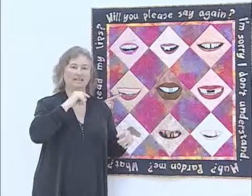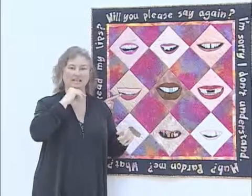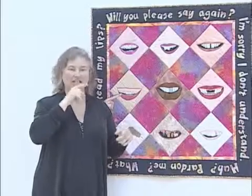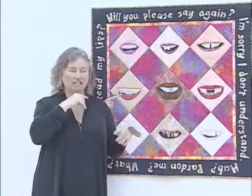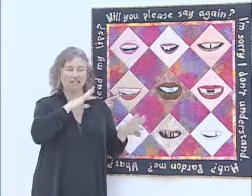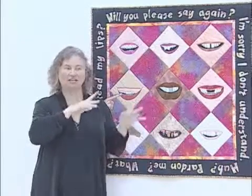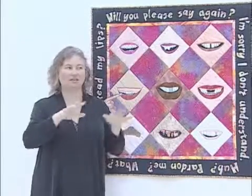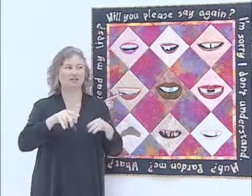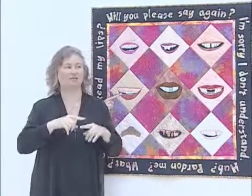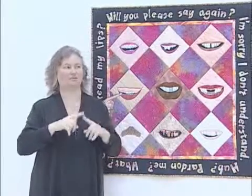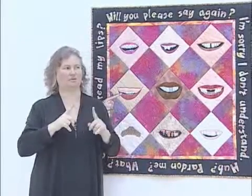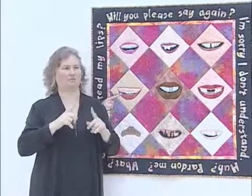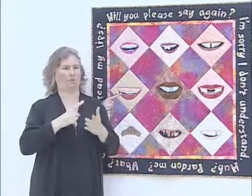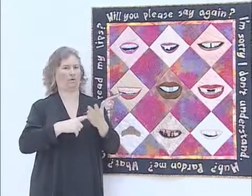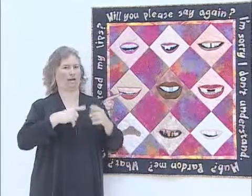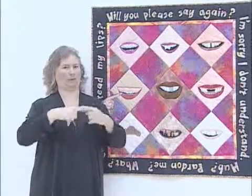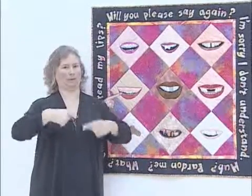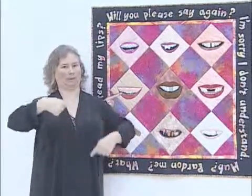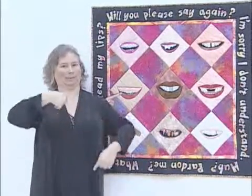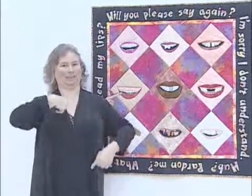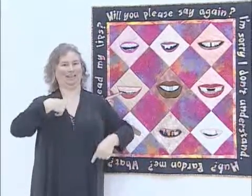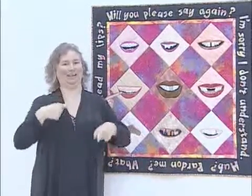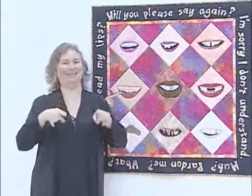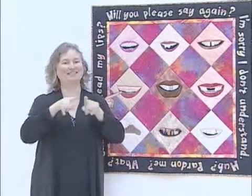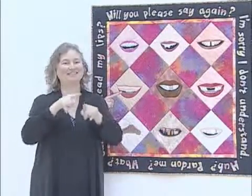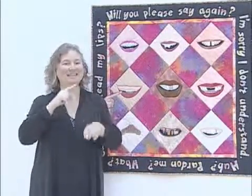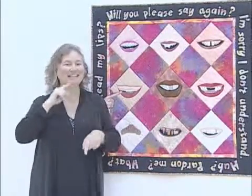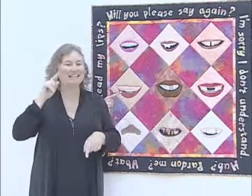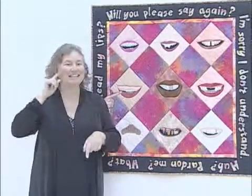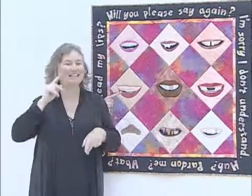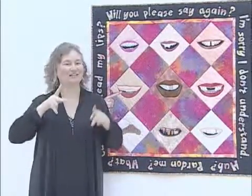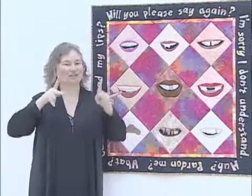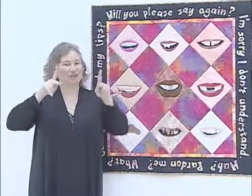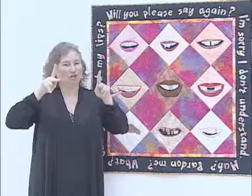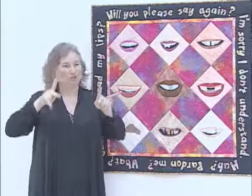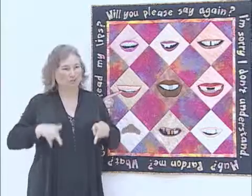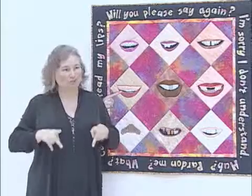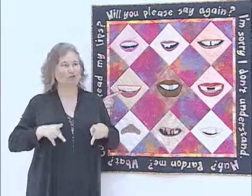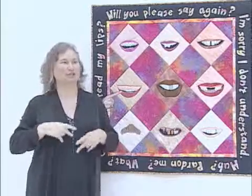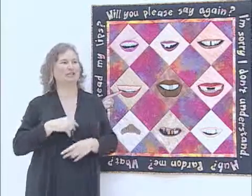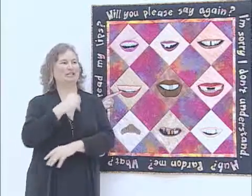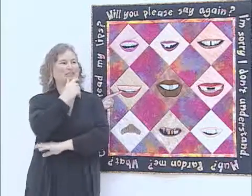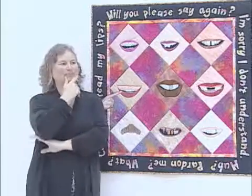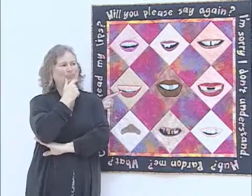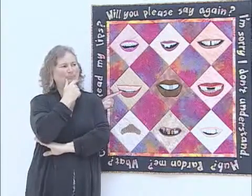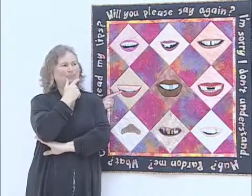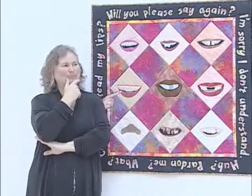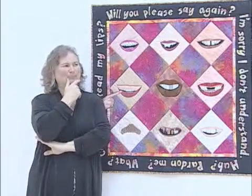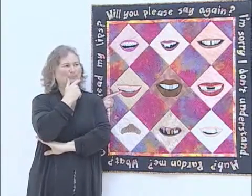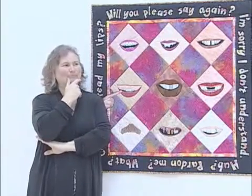form, deaf and hearing, whatever. And then I realized, what about me? Here I am, this deaf person, and I haven't told my story that way.